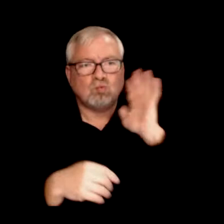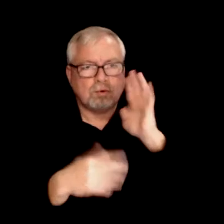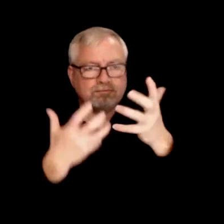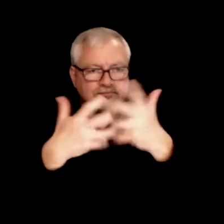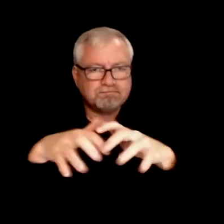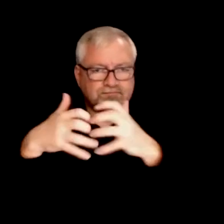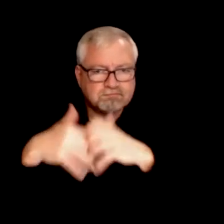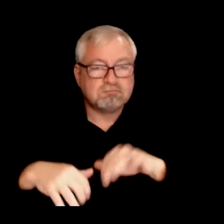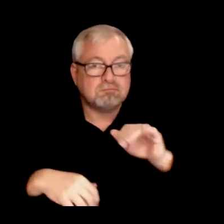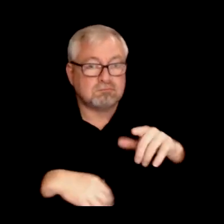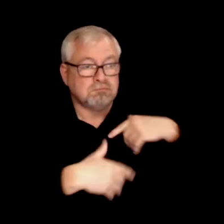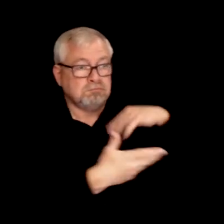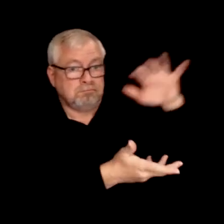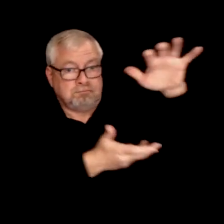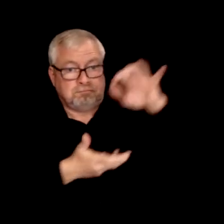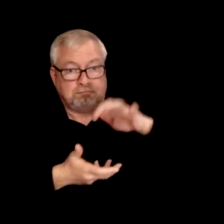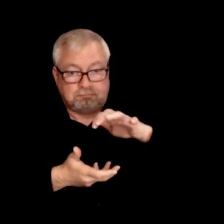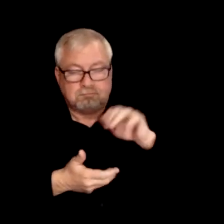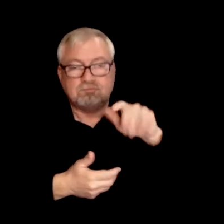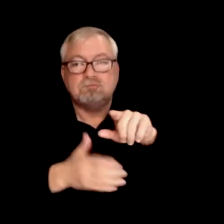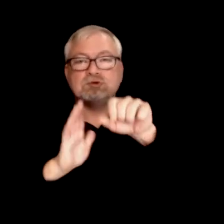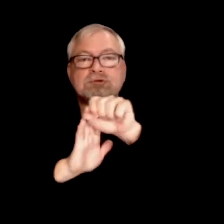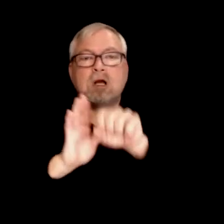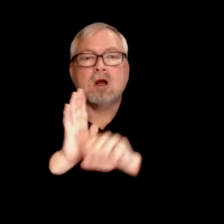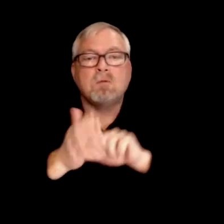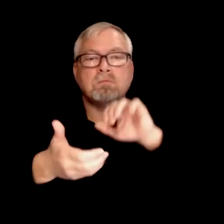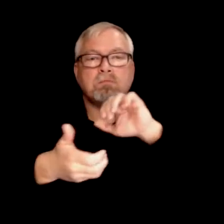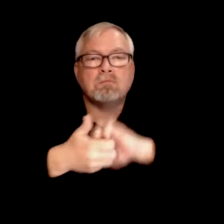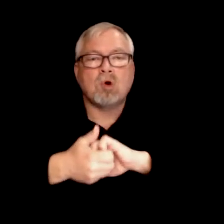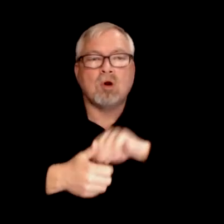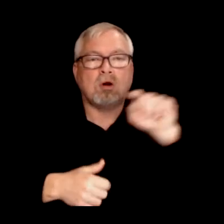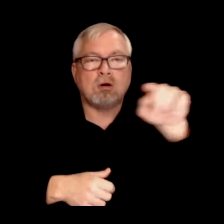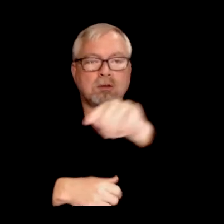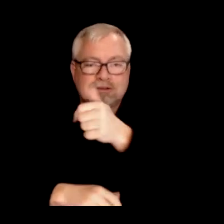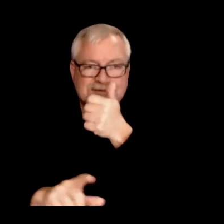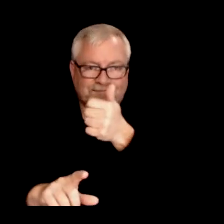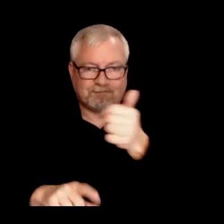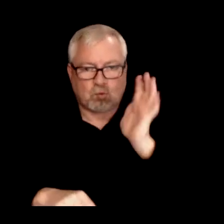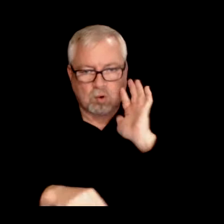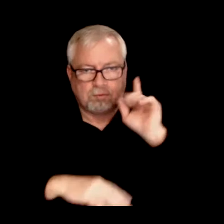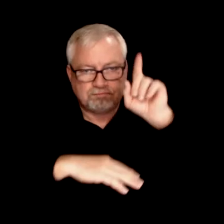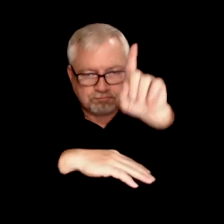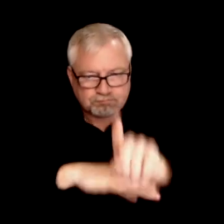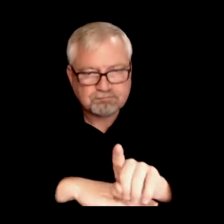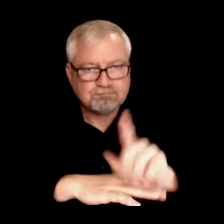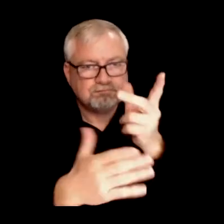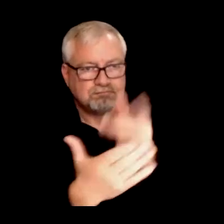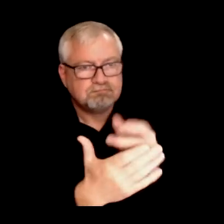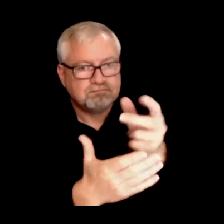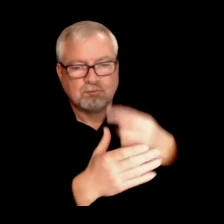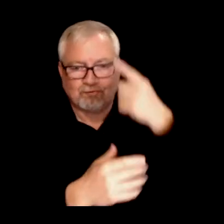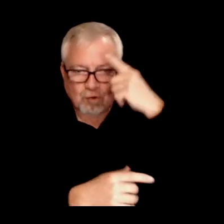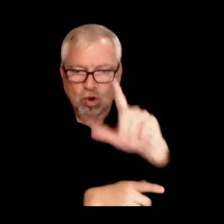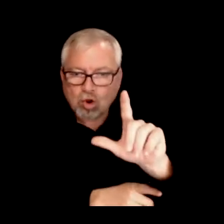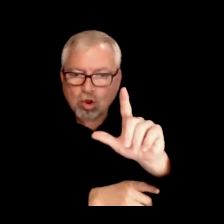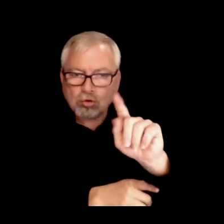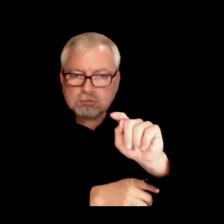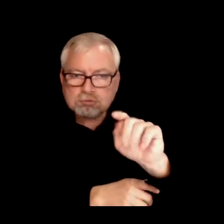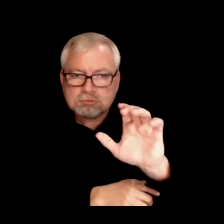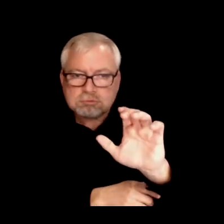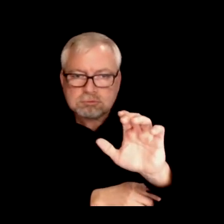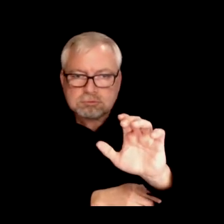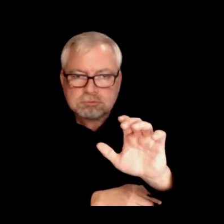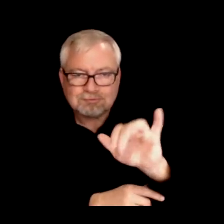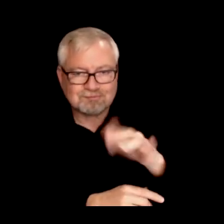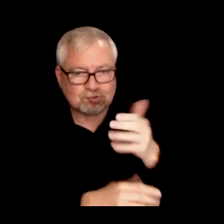who will be vaccinating in long-term care. So at this point, it's really the Moderna vaccine that has been, to a large extent,